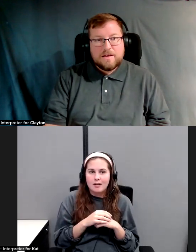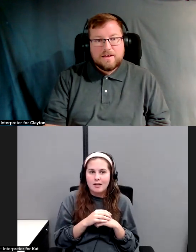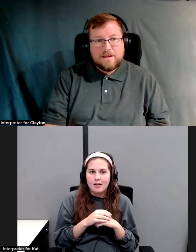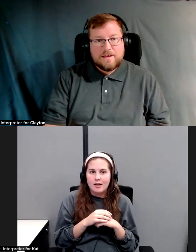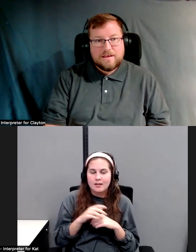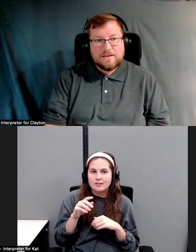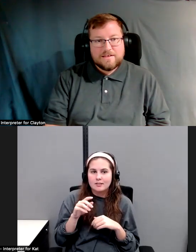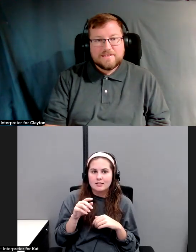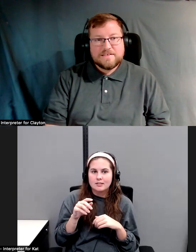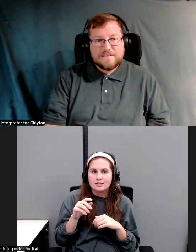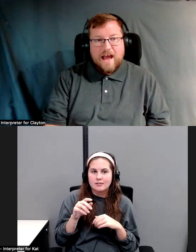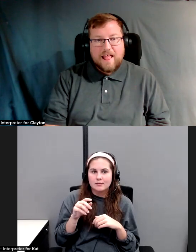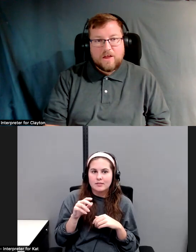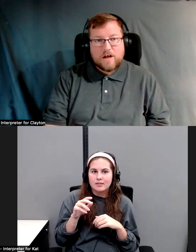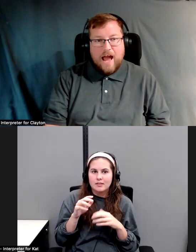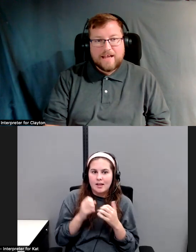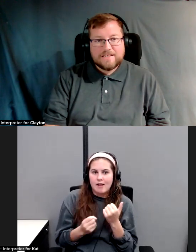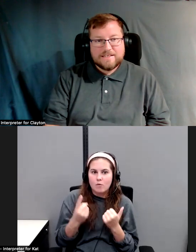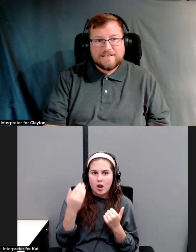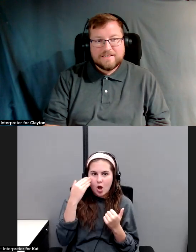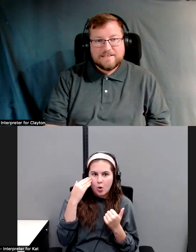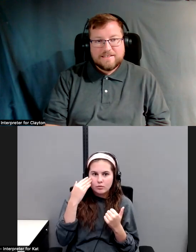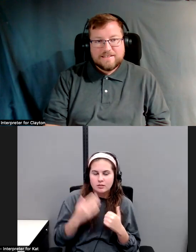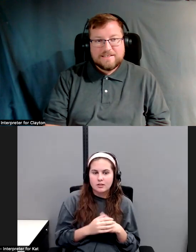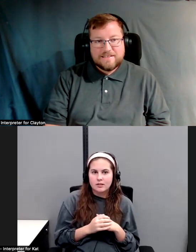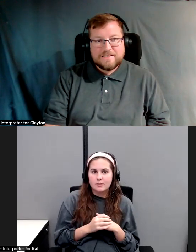to everybody. So, but